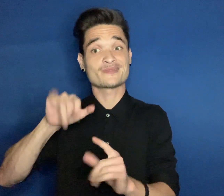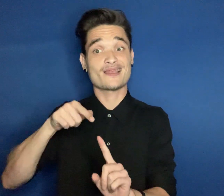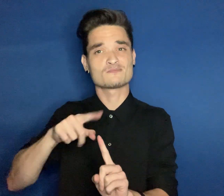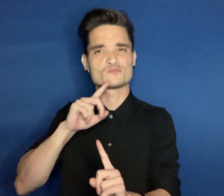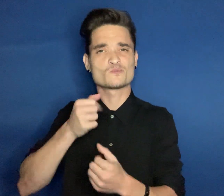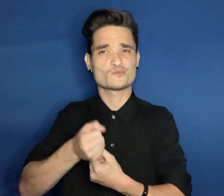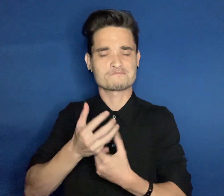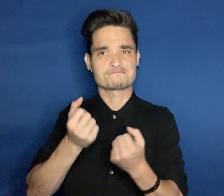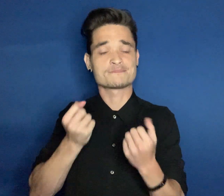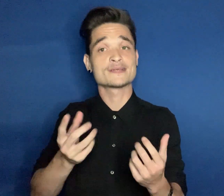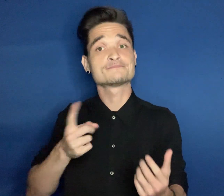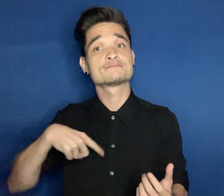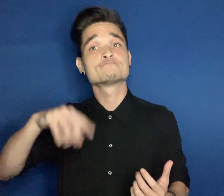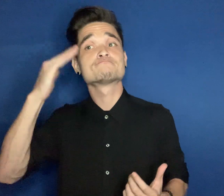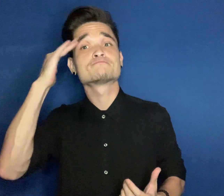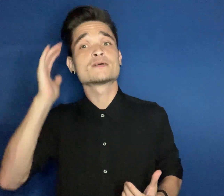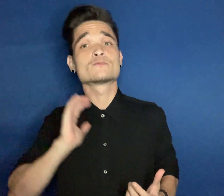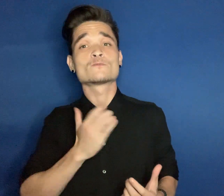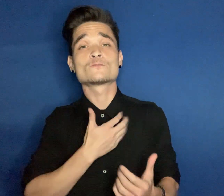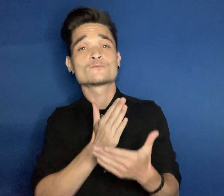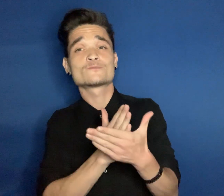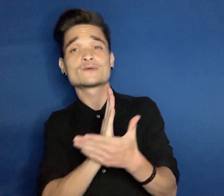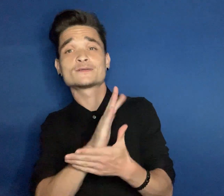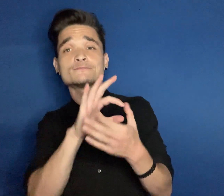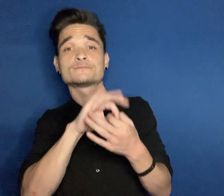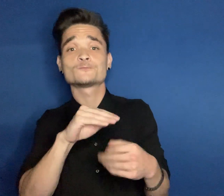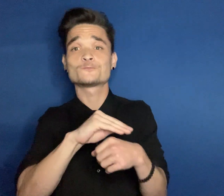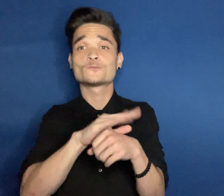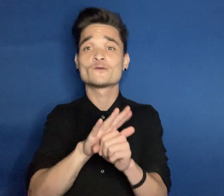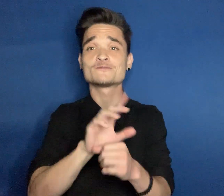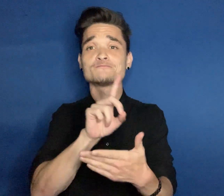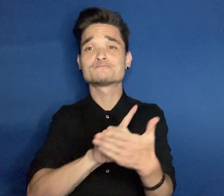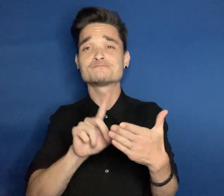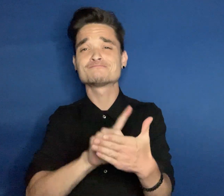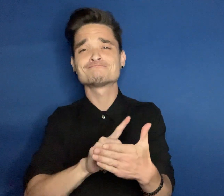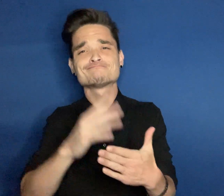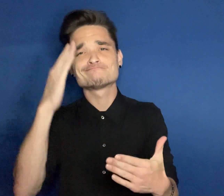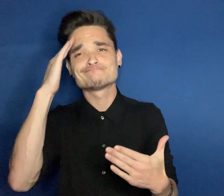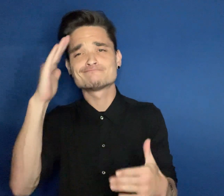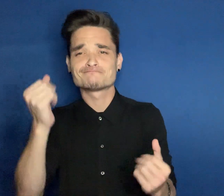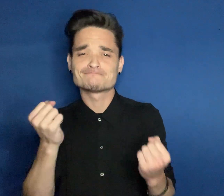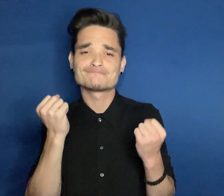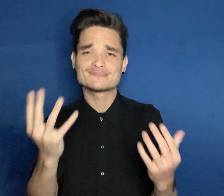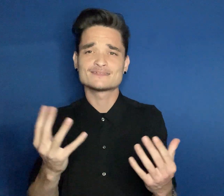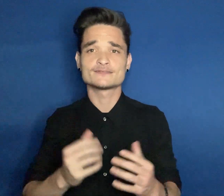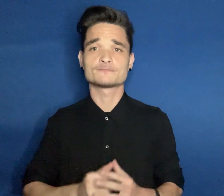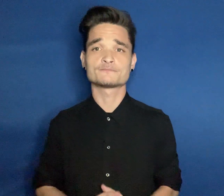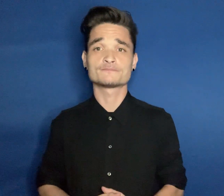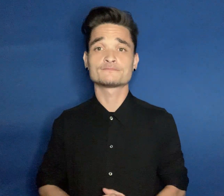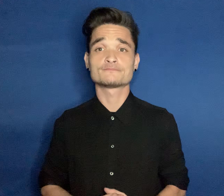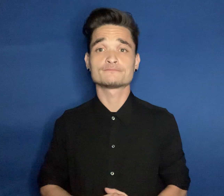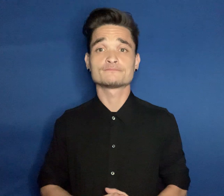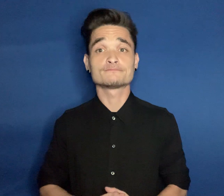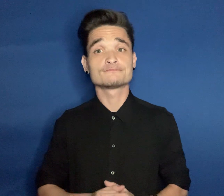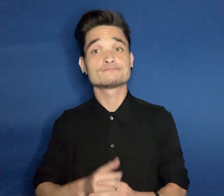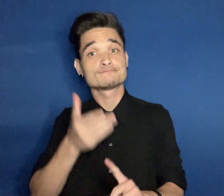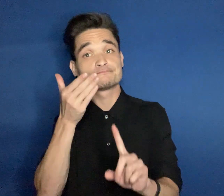many Vermonters are unsure about their rights as it relates to COVID-19 and discrimination. Did you know that